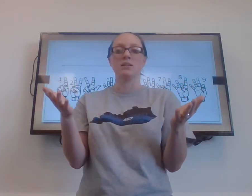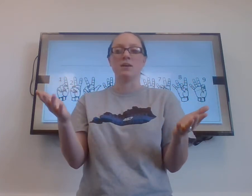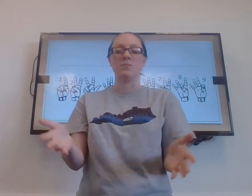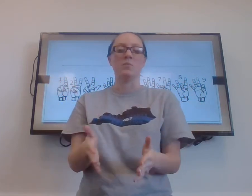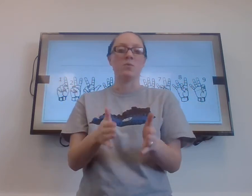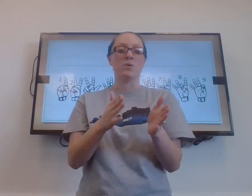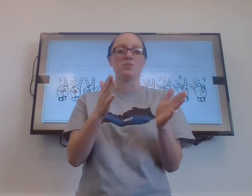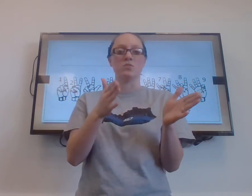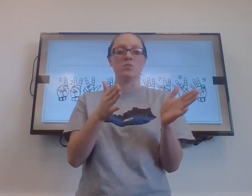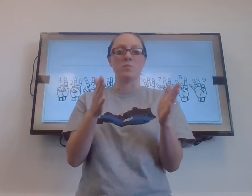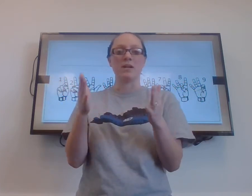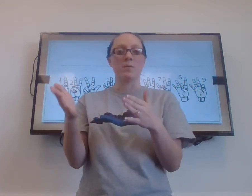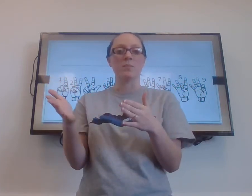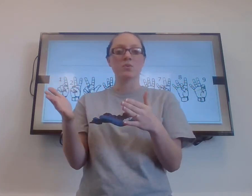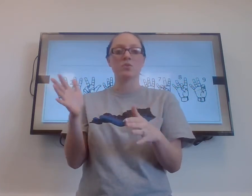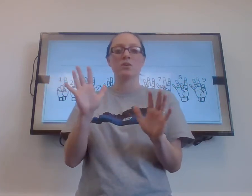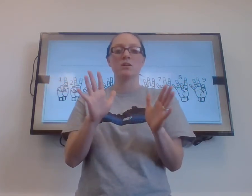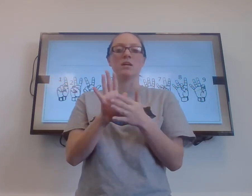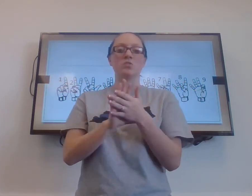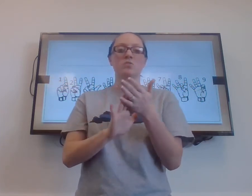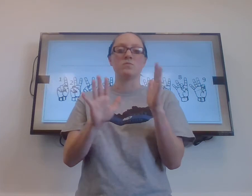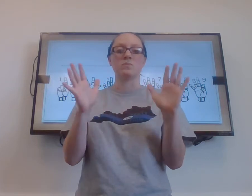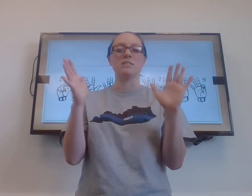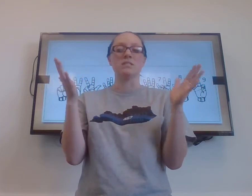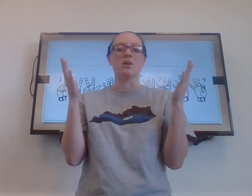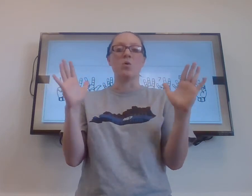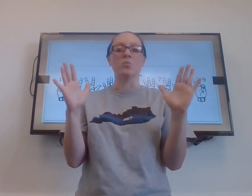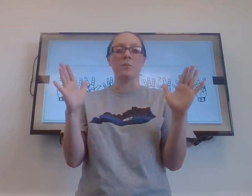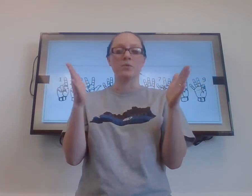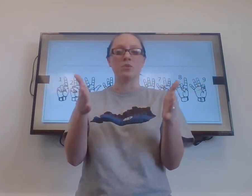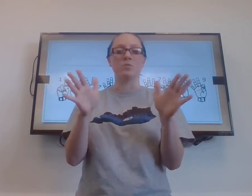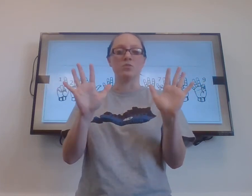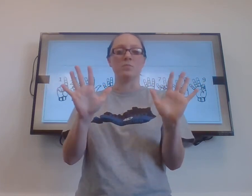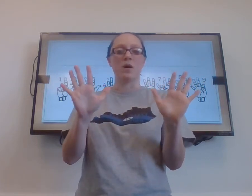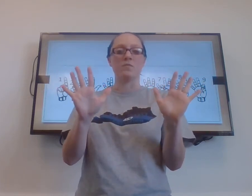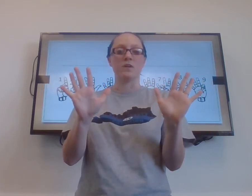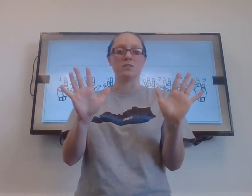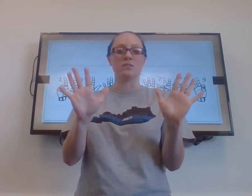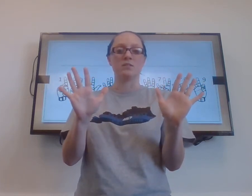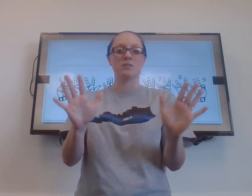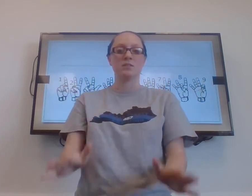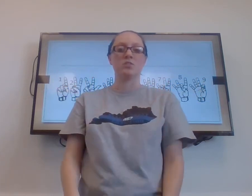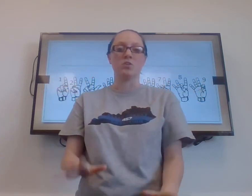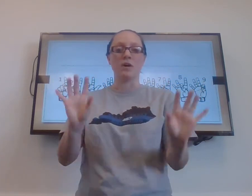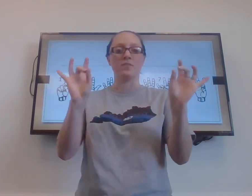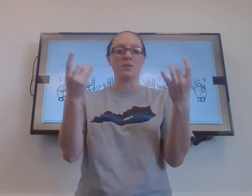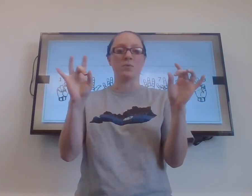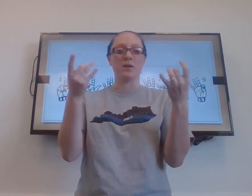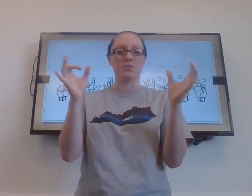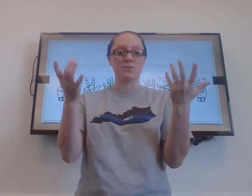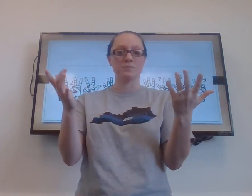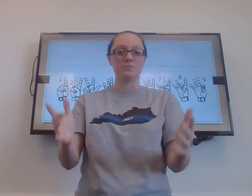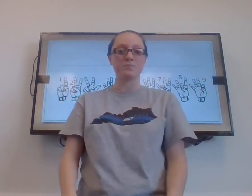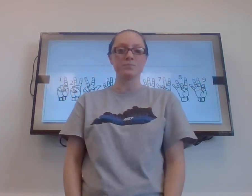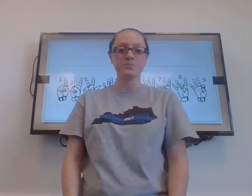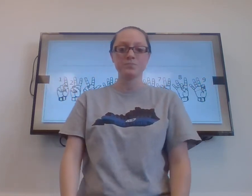if people want to do it by number, since it's a whole number, you want your palm faced, so you don't have to flip around.